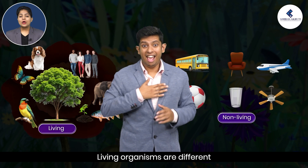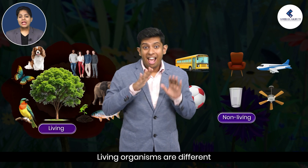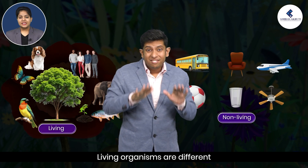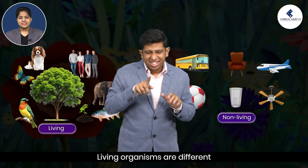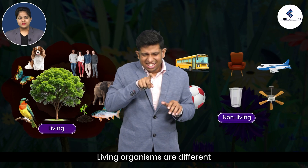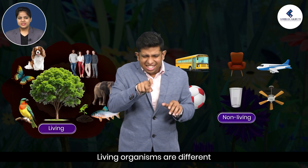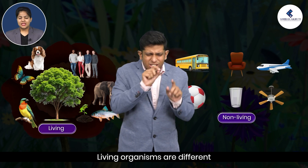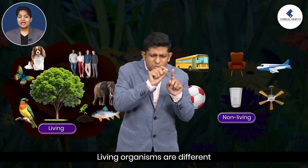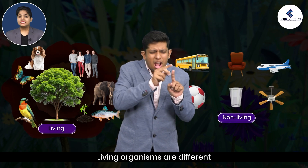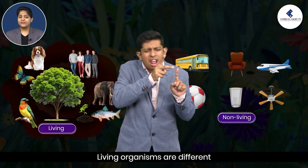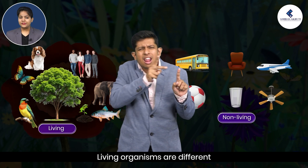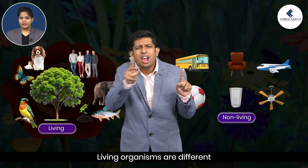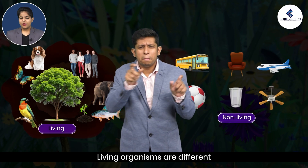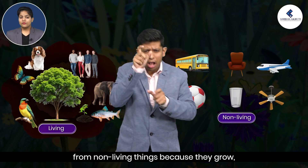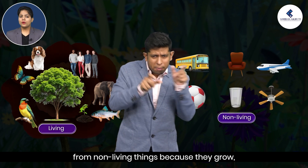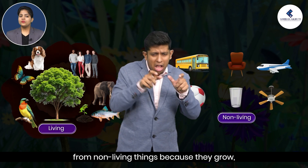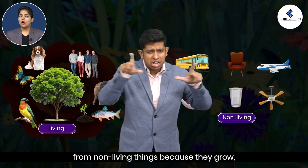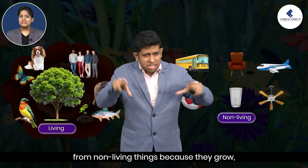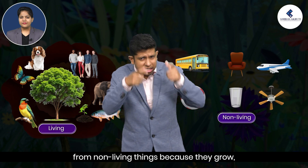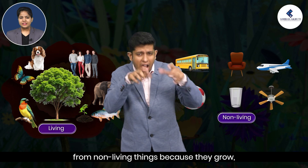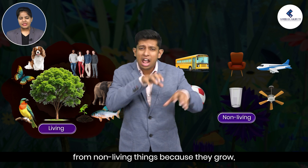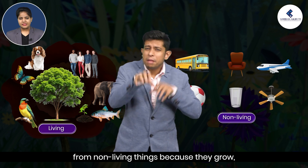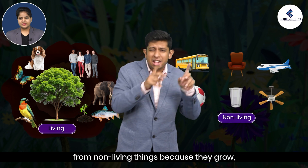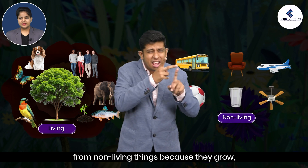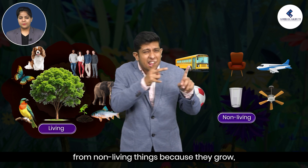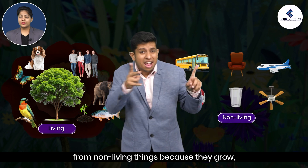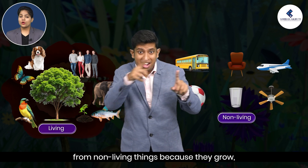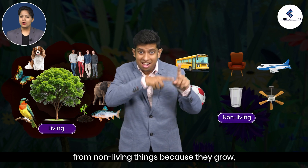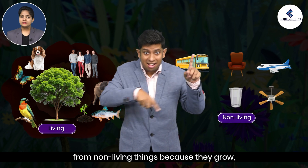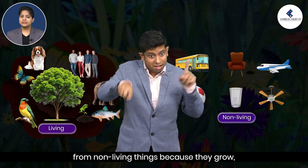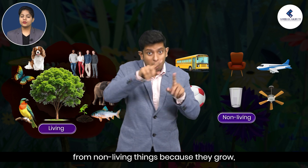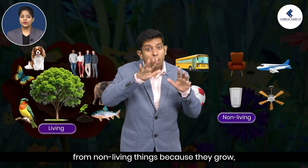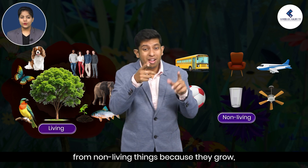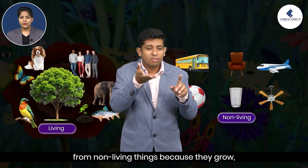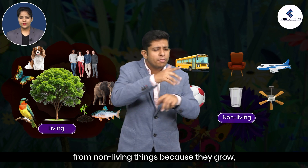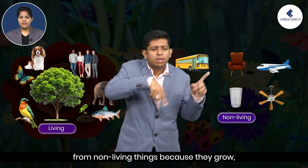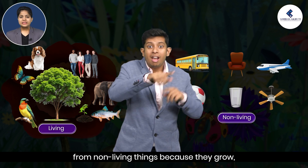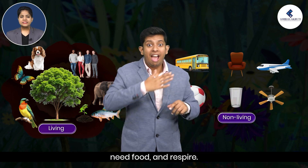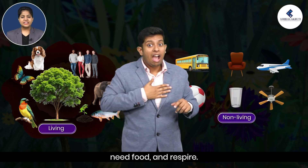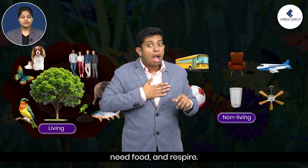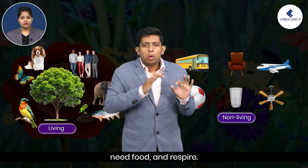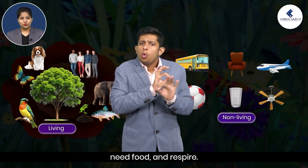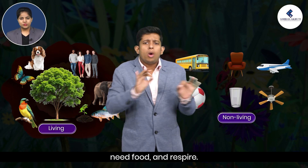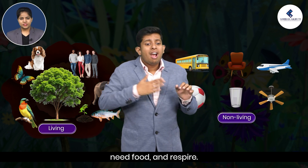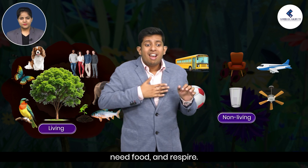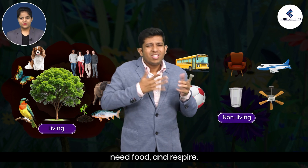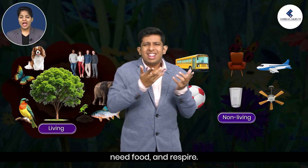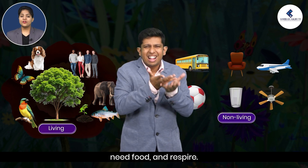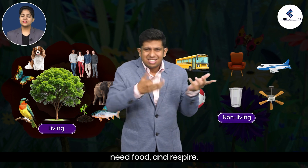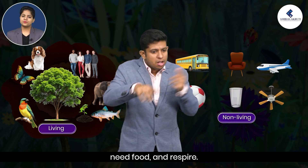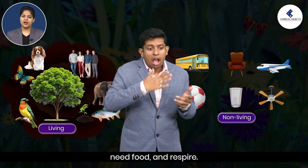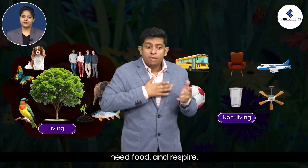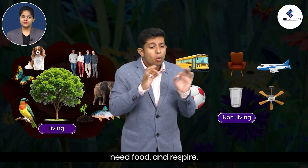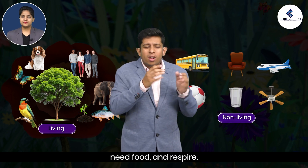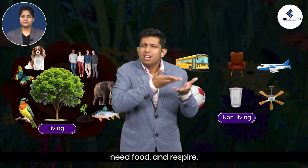Living organisms are different from non-living things because they grow, need food